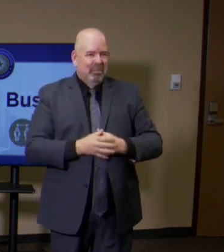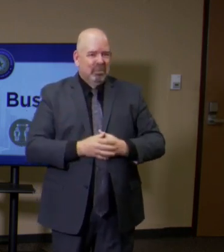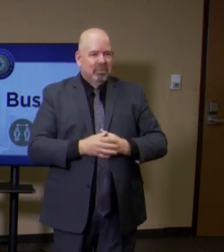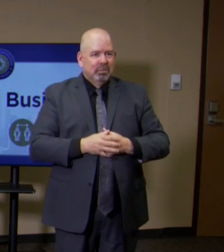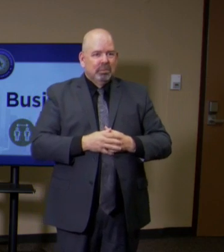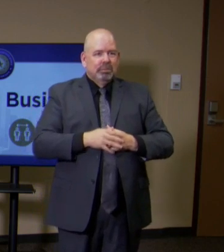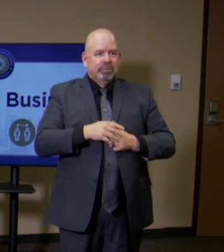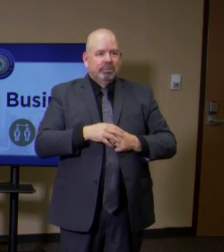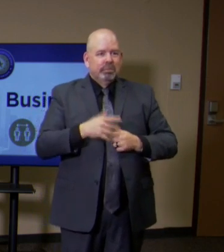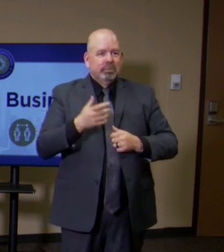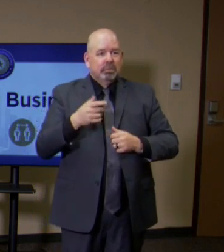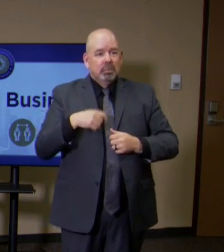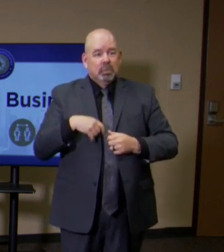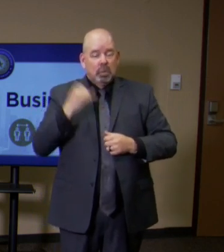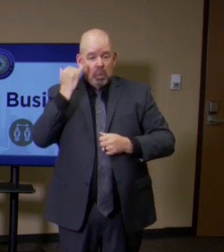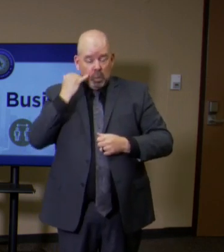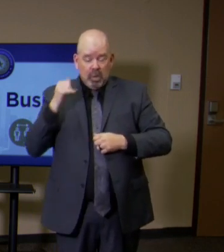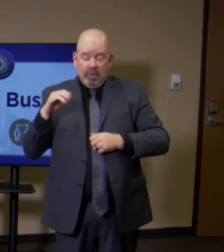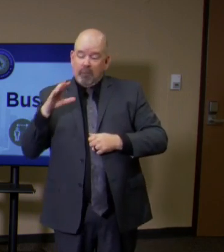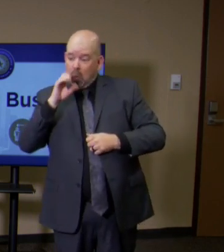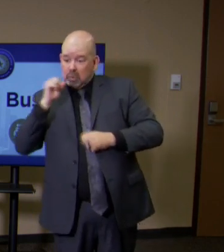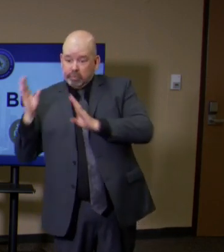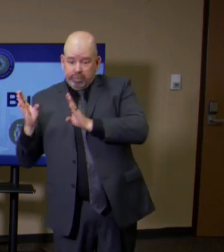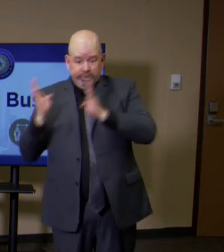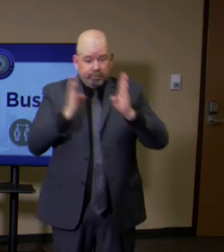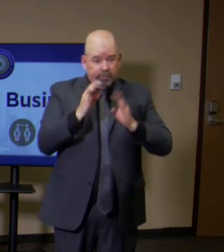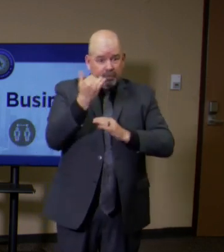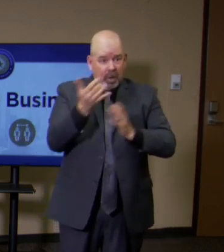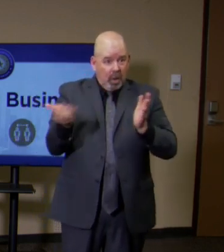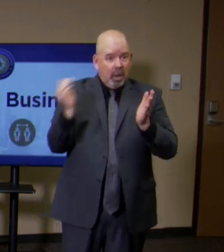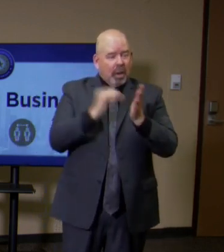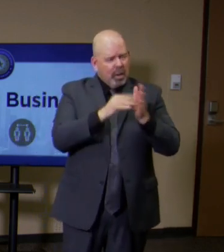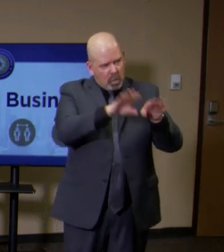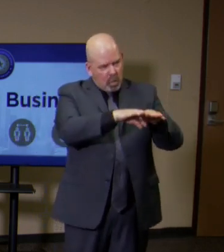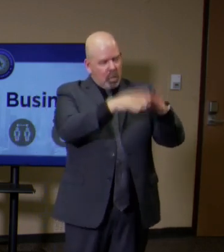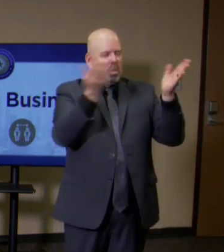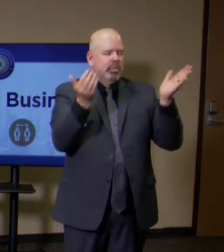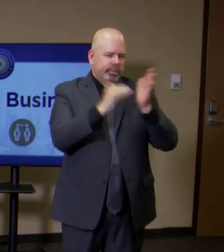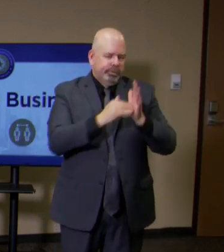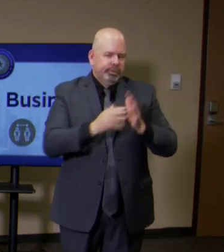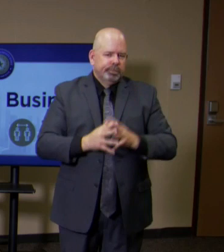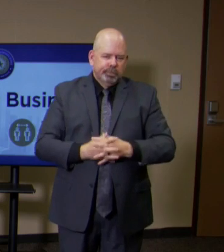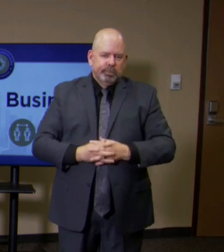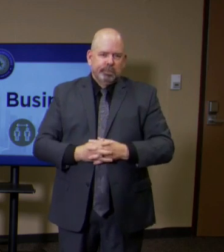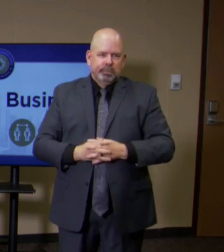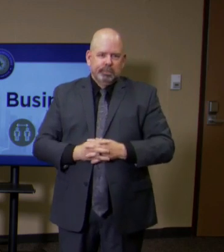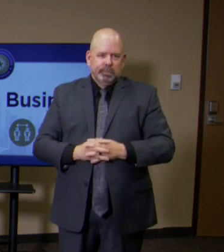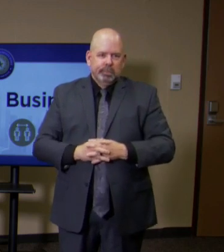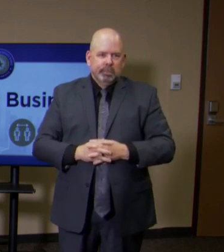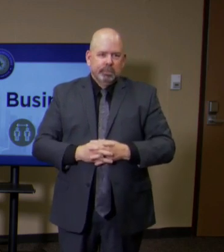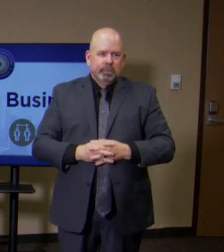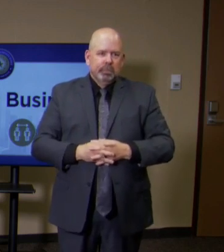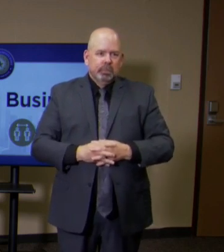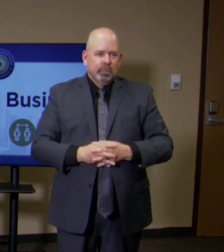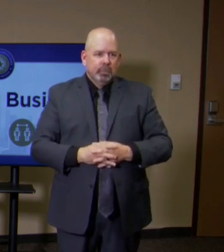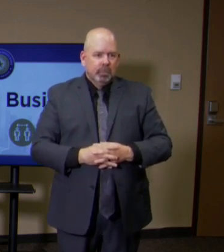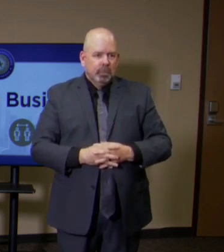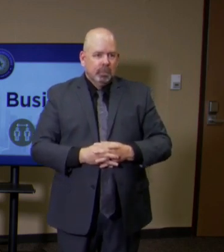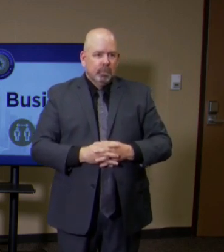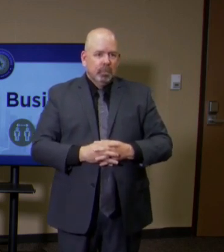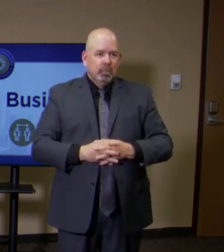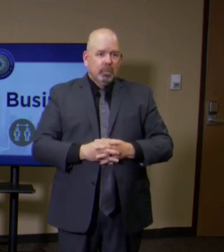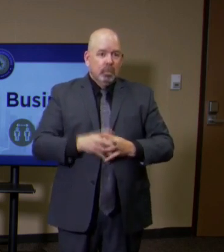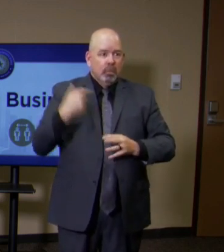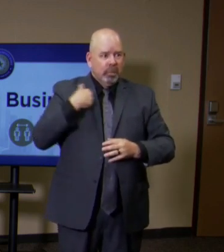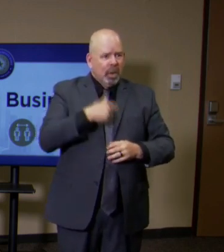As far as going to check on people, the businesses have really been great. They kind of check up on each other, to be honest,